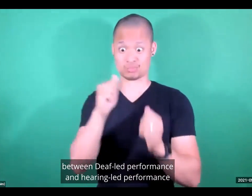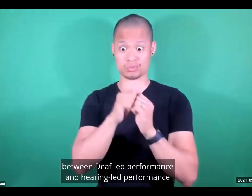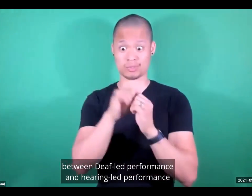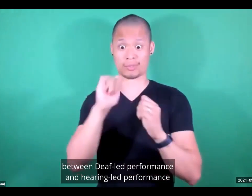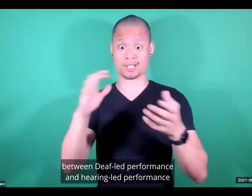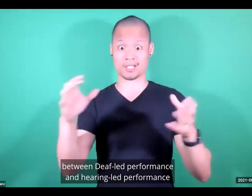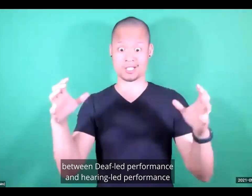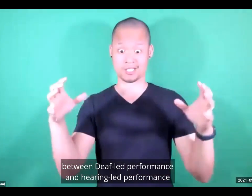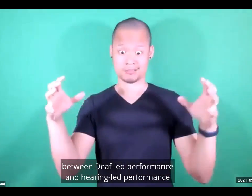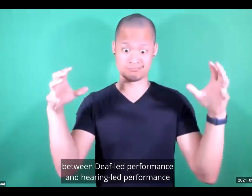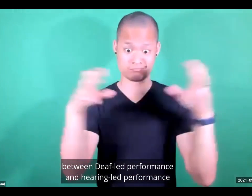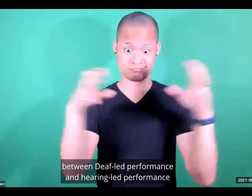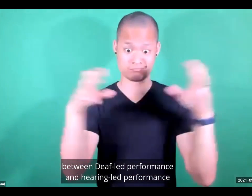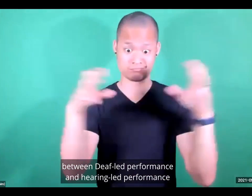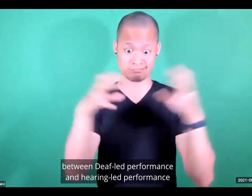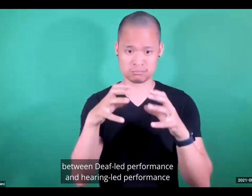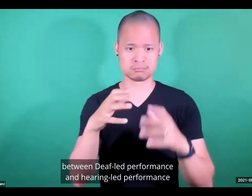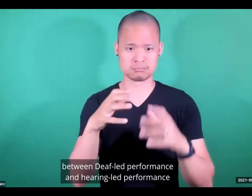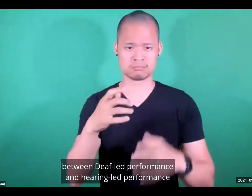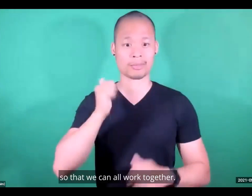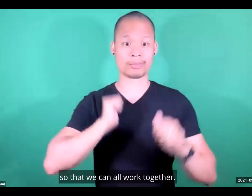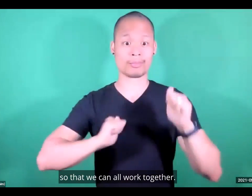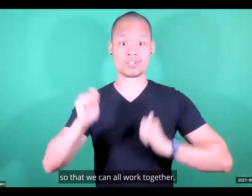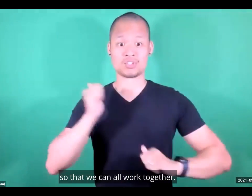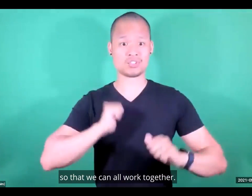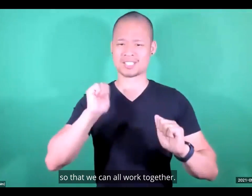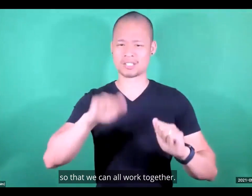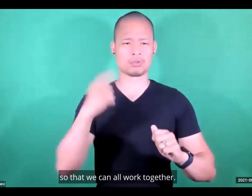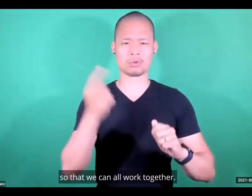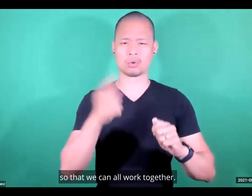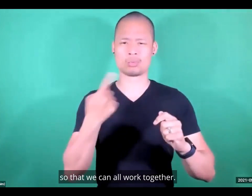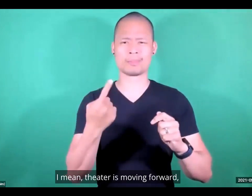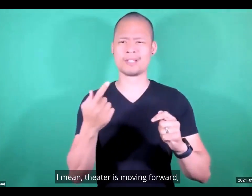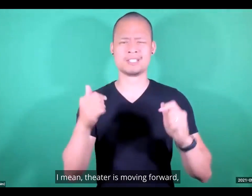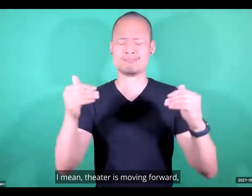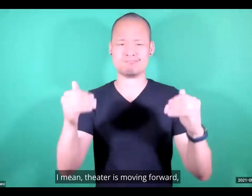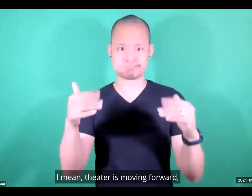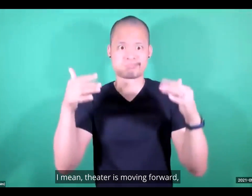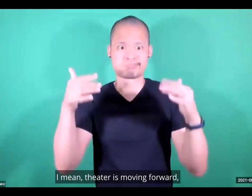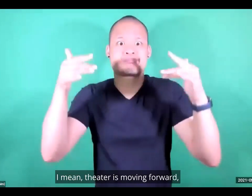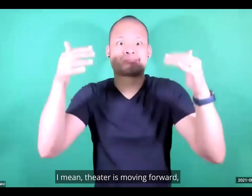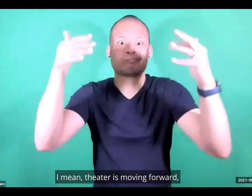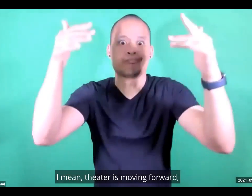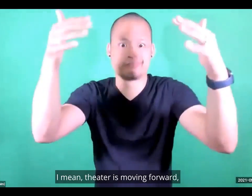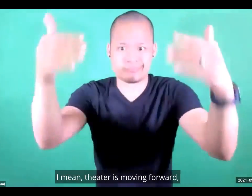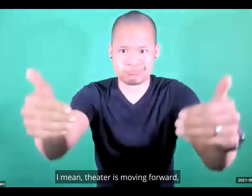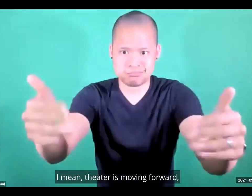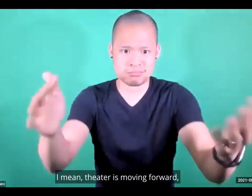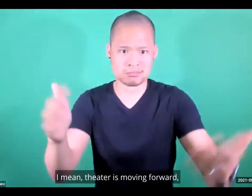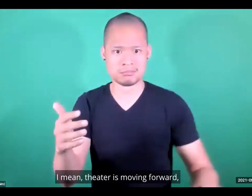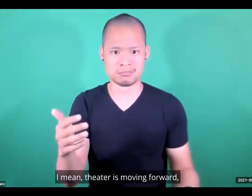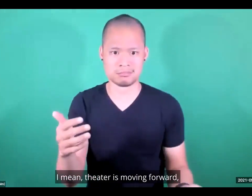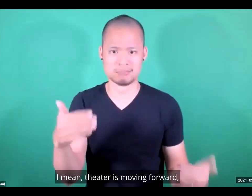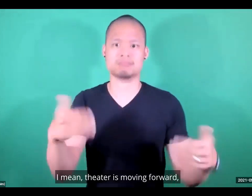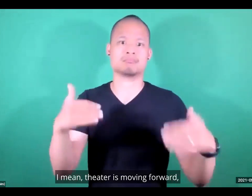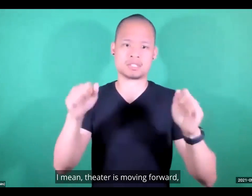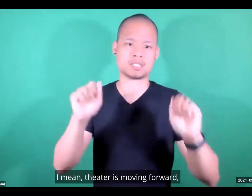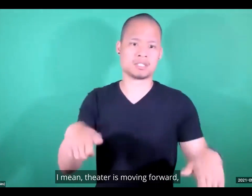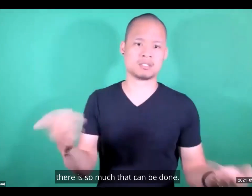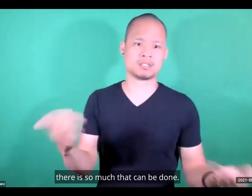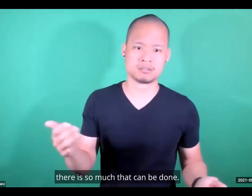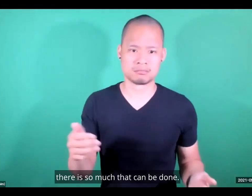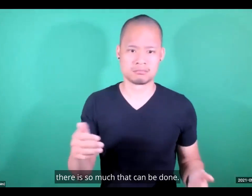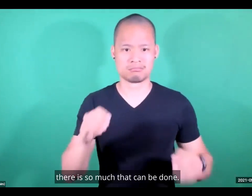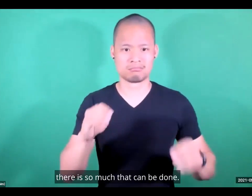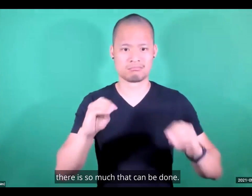between deaf-led performance and hearing-led performance so that we can all work together. I mean, theater is, you know, moving